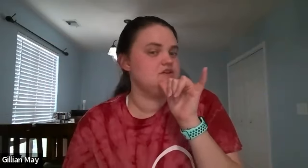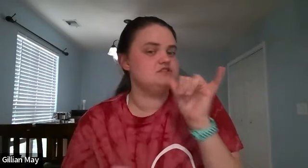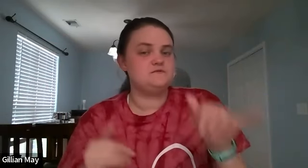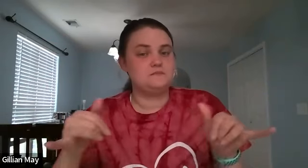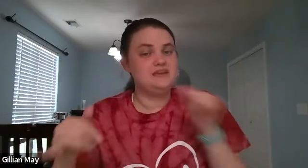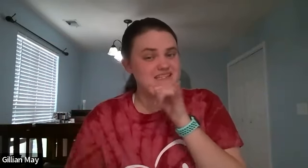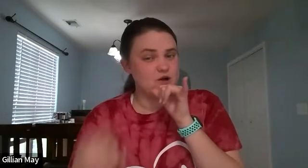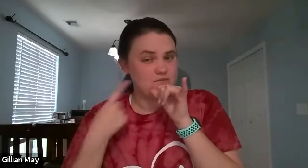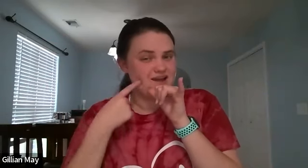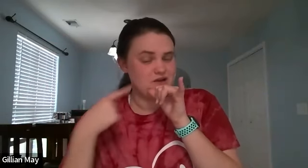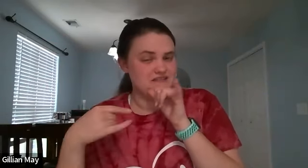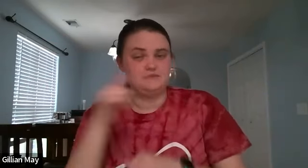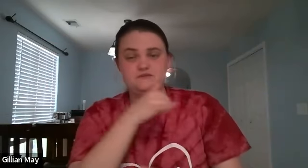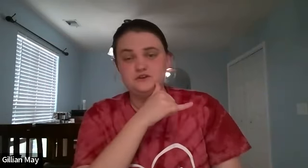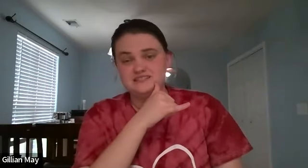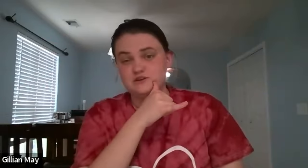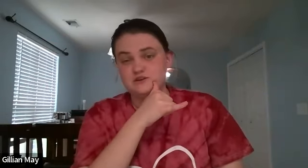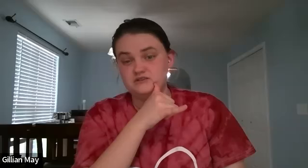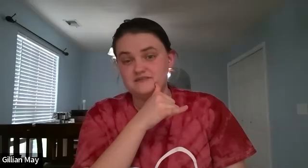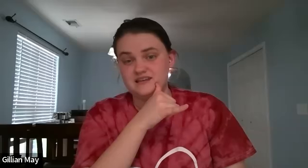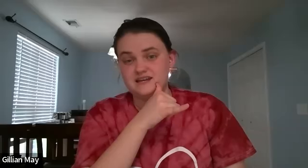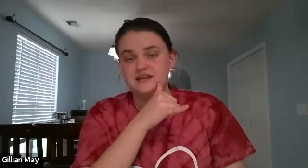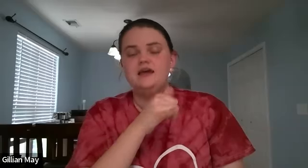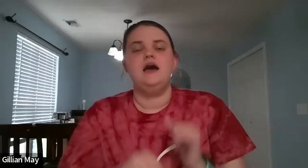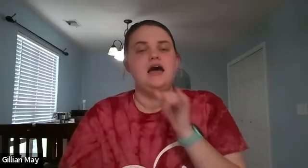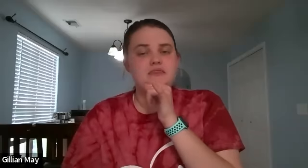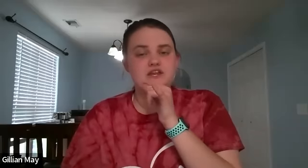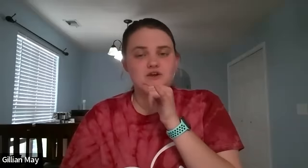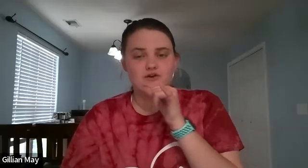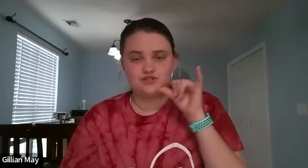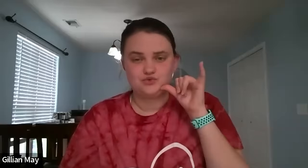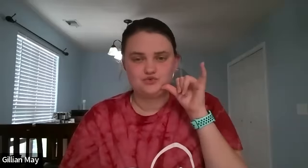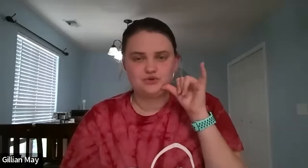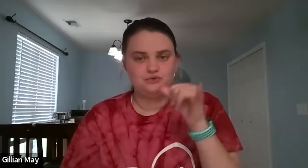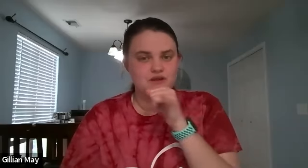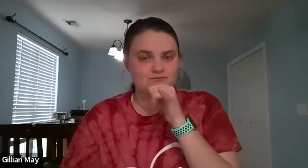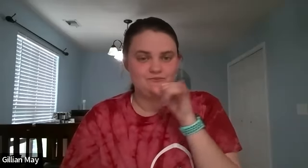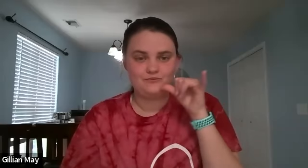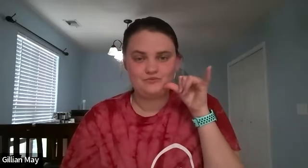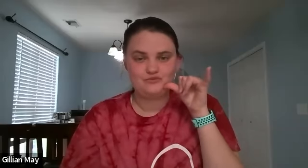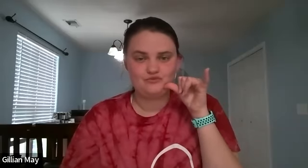So for me, it's on my right side, but for you guys, it's going to be on your left side. And then you go across, rude,